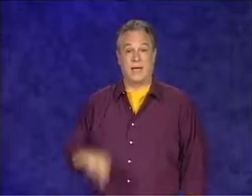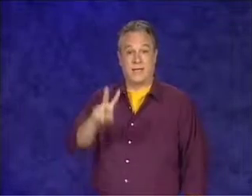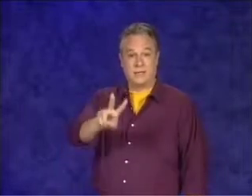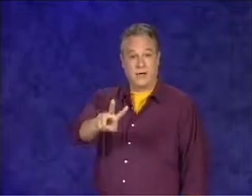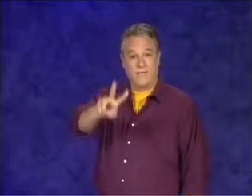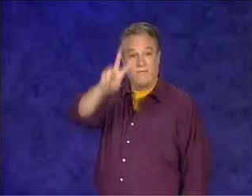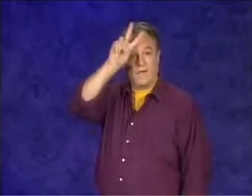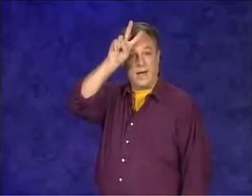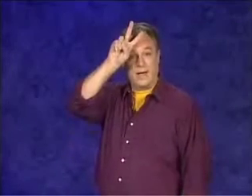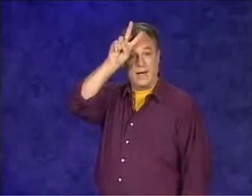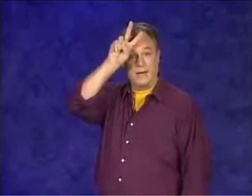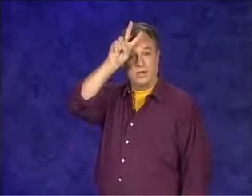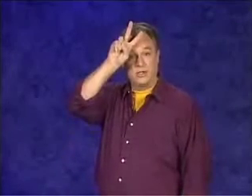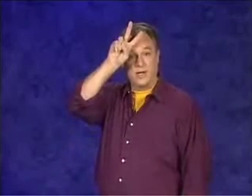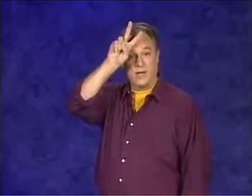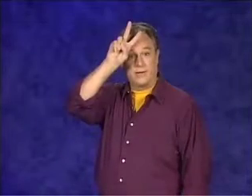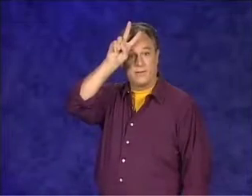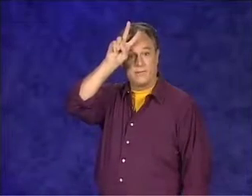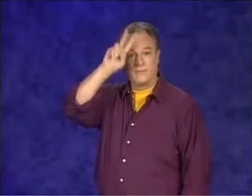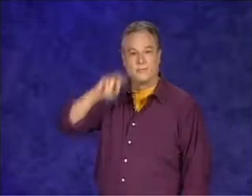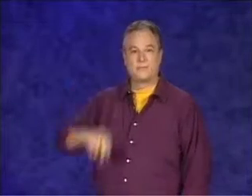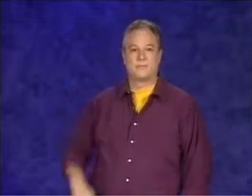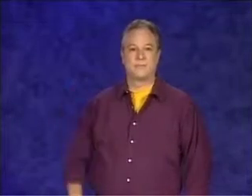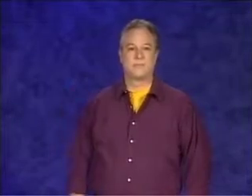is confined in jail.